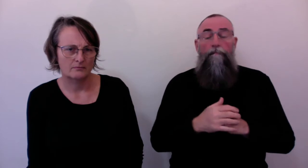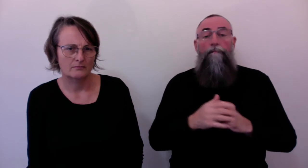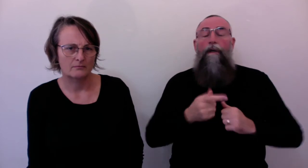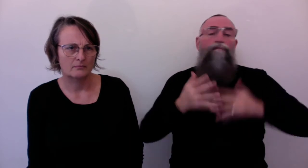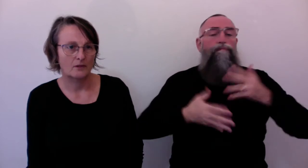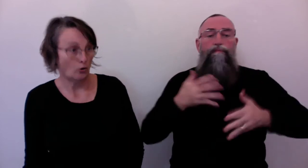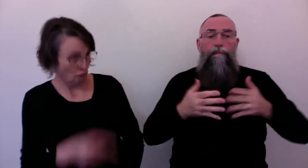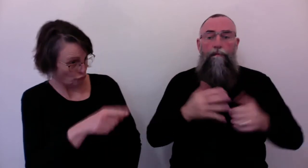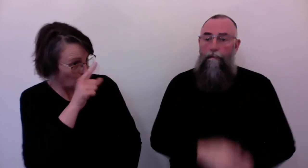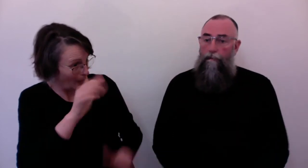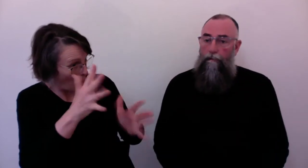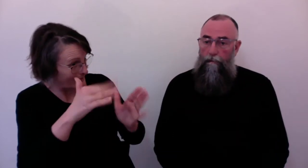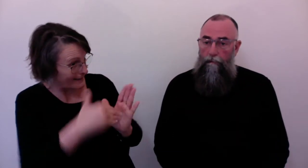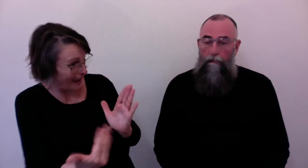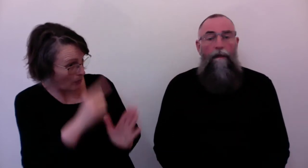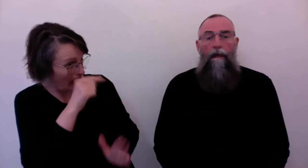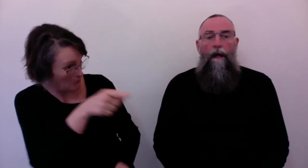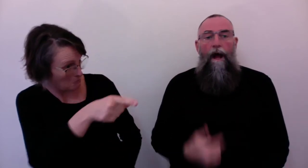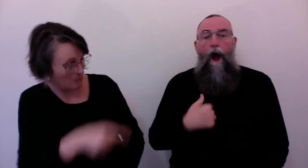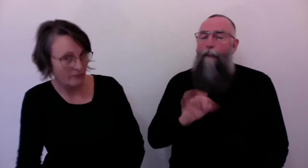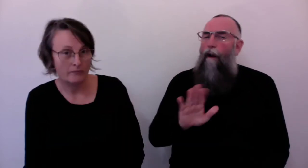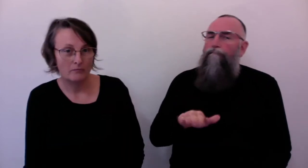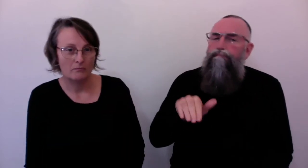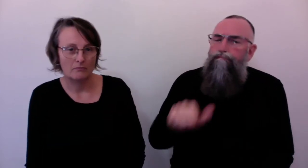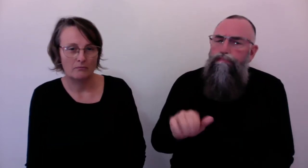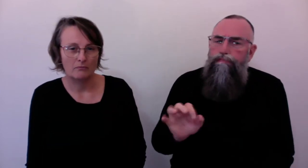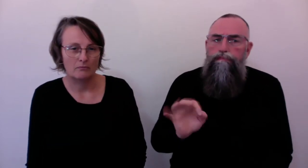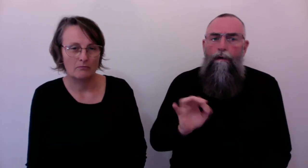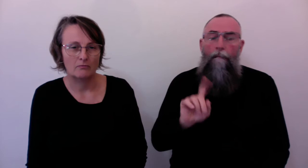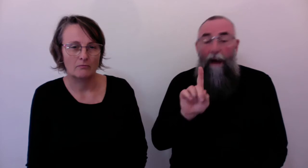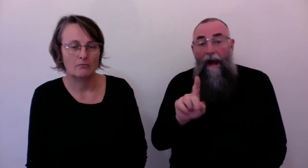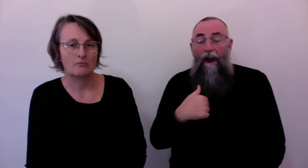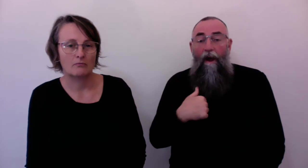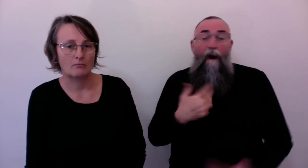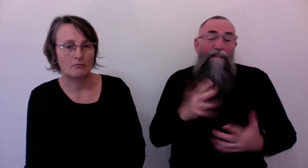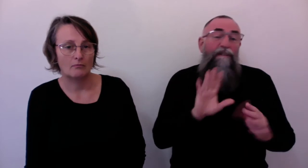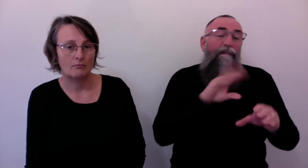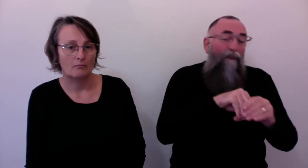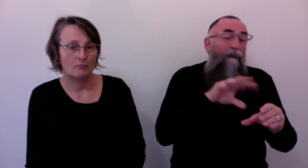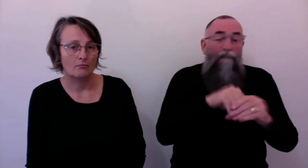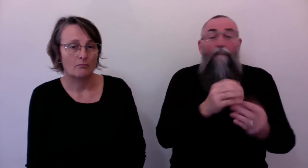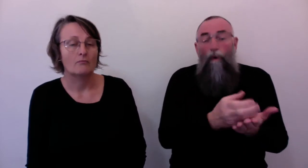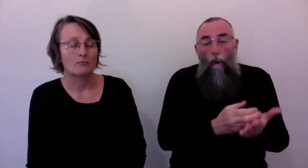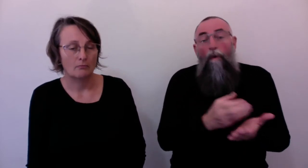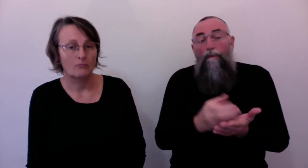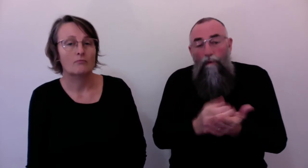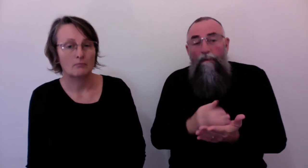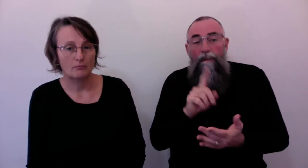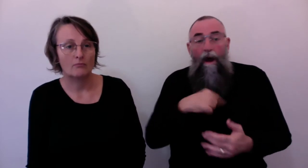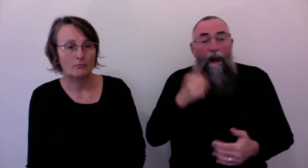you Auslan now? I'm not fluent. I'm not fluent, but I done some courses and stuff out there. I just know like, how are you?